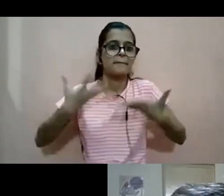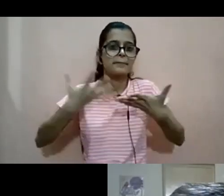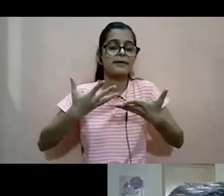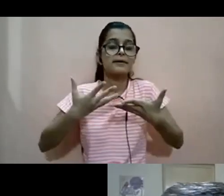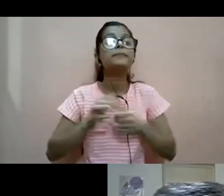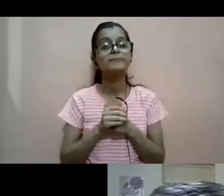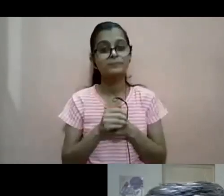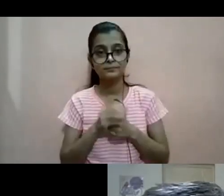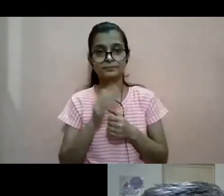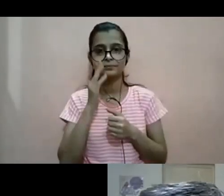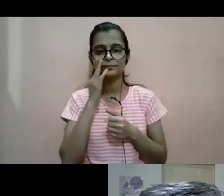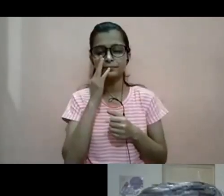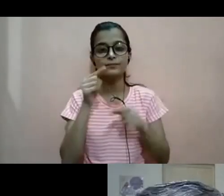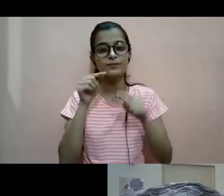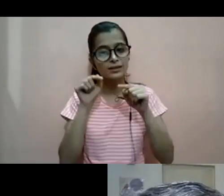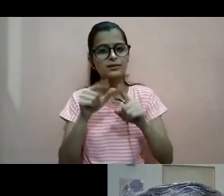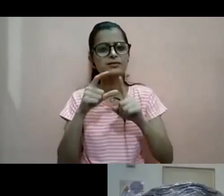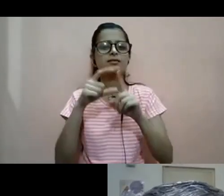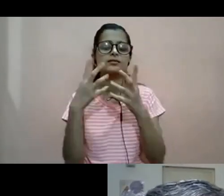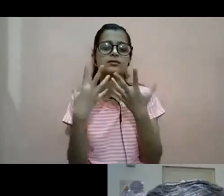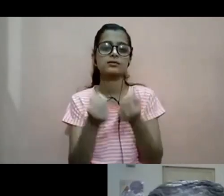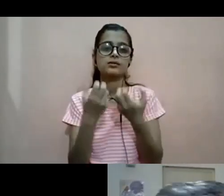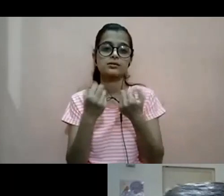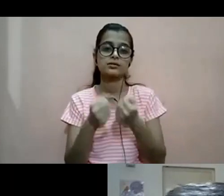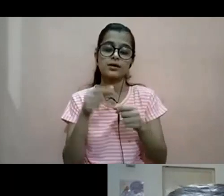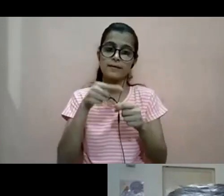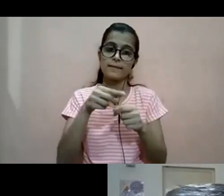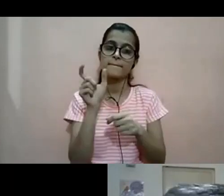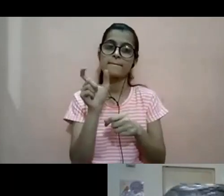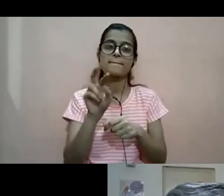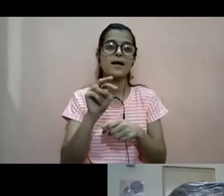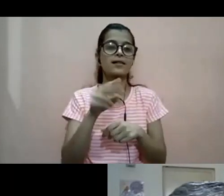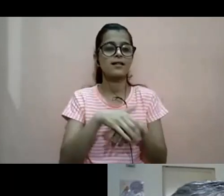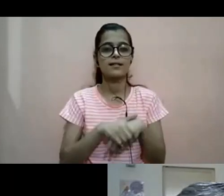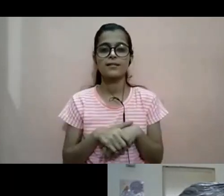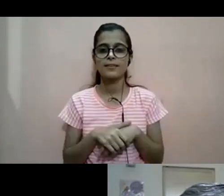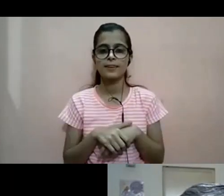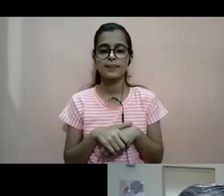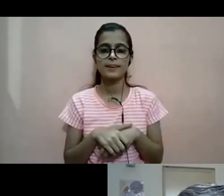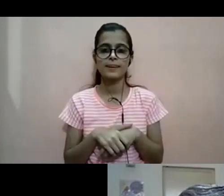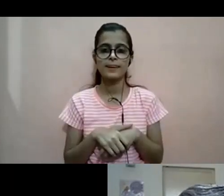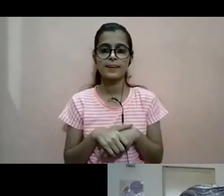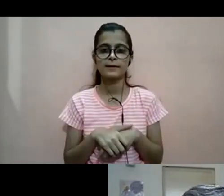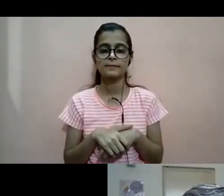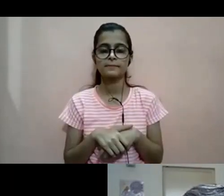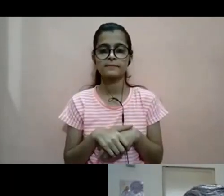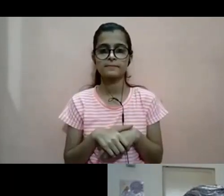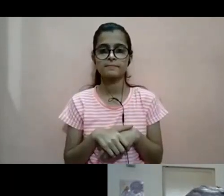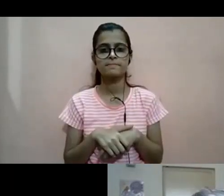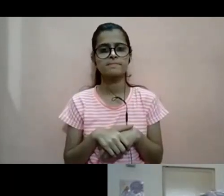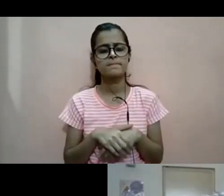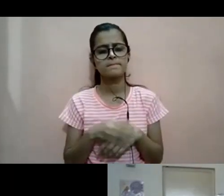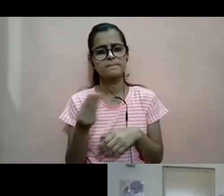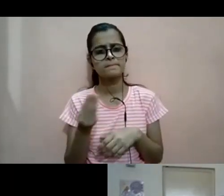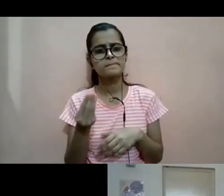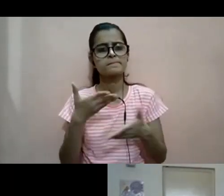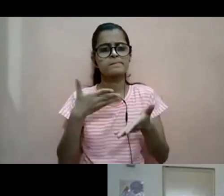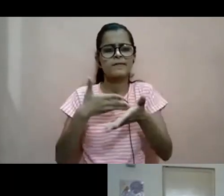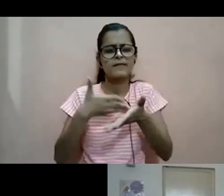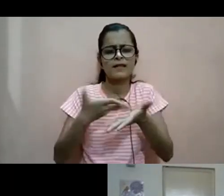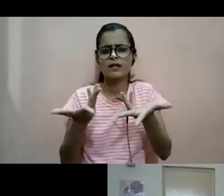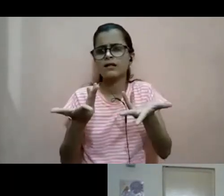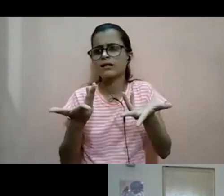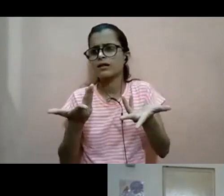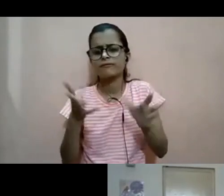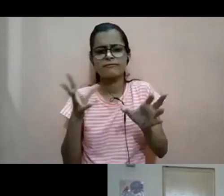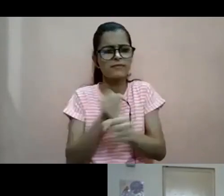So this is a desire that pulls away from a nagging sense of what we lack to a desire